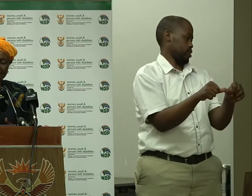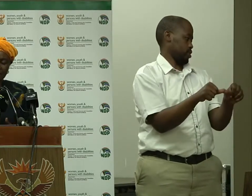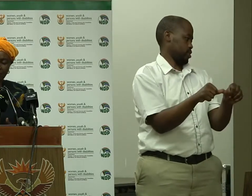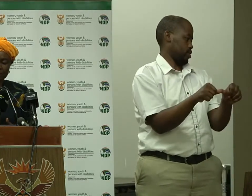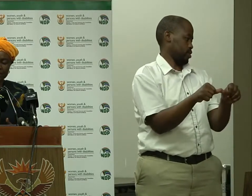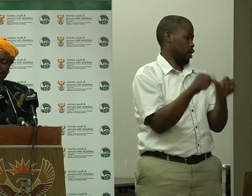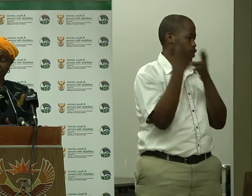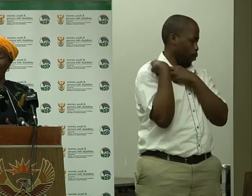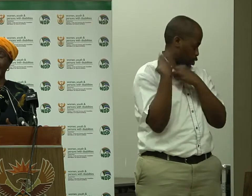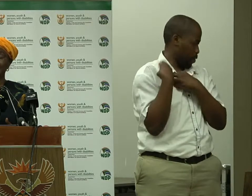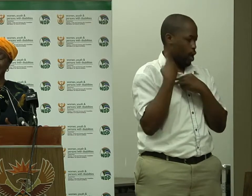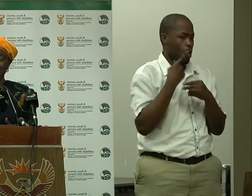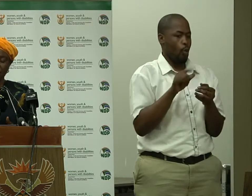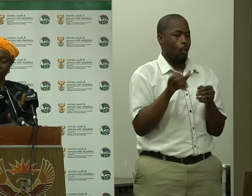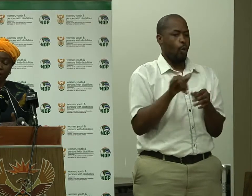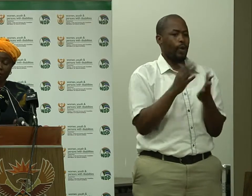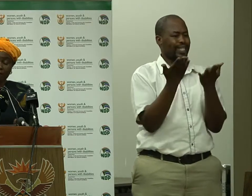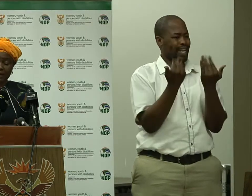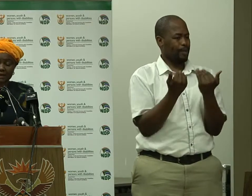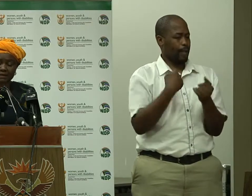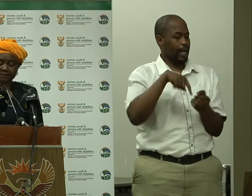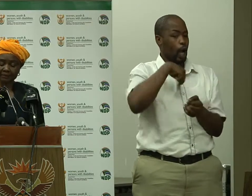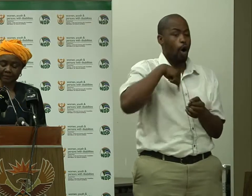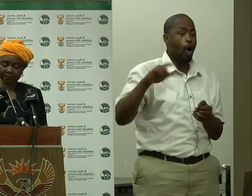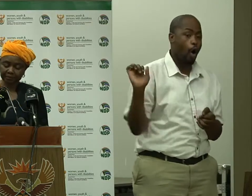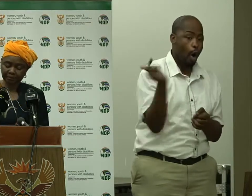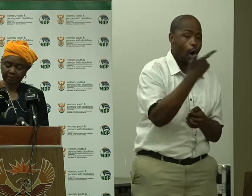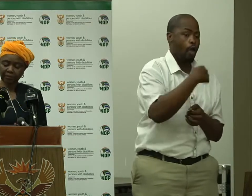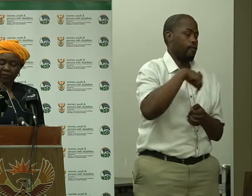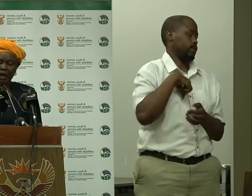task which requires all of us,